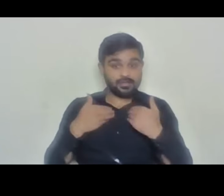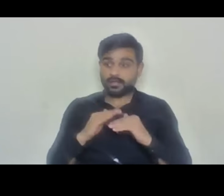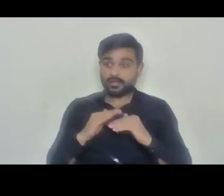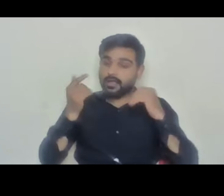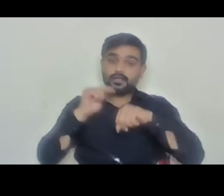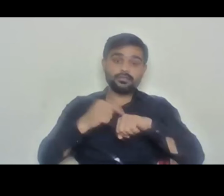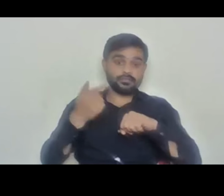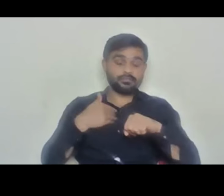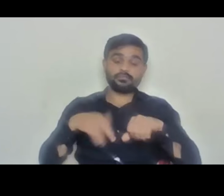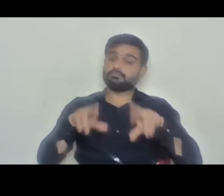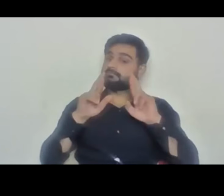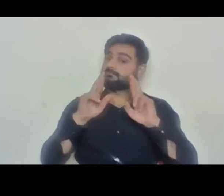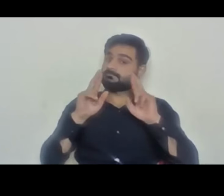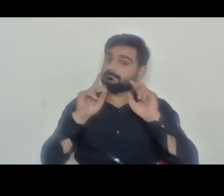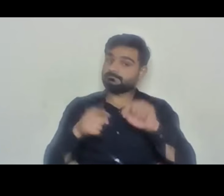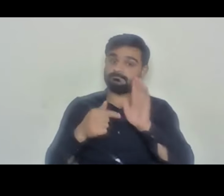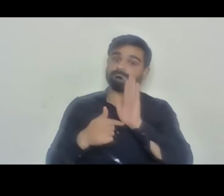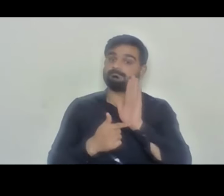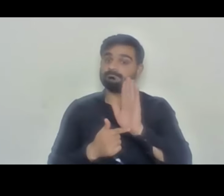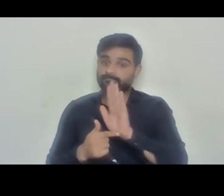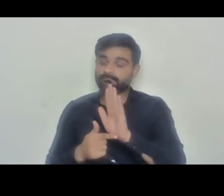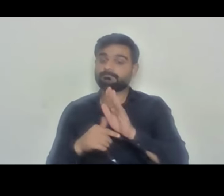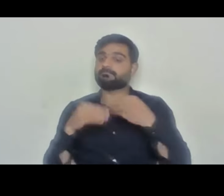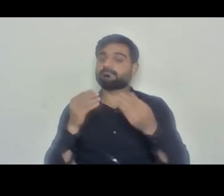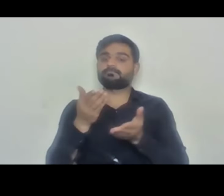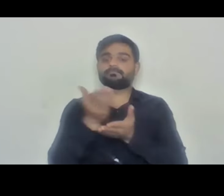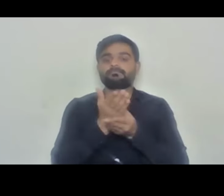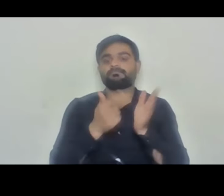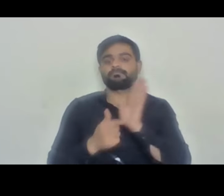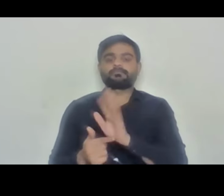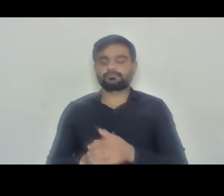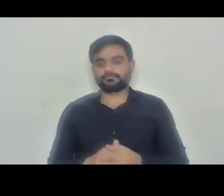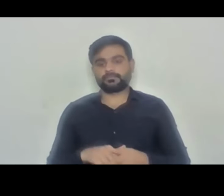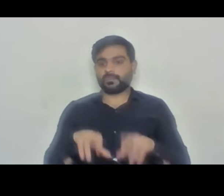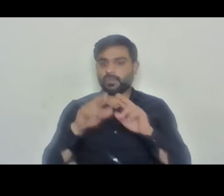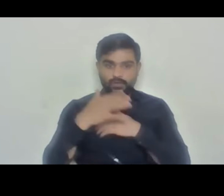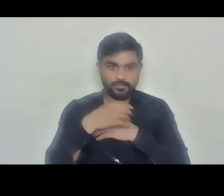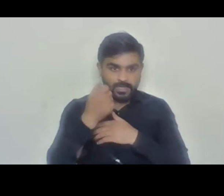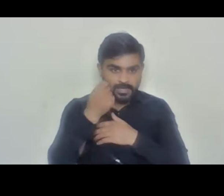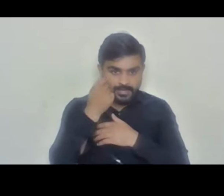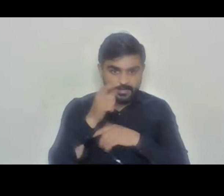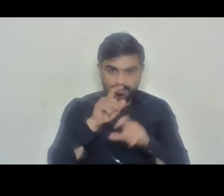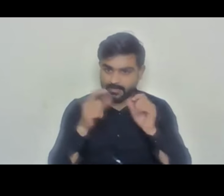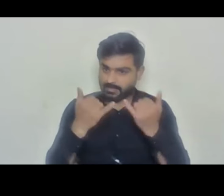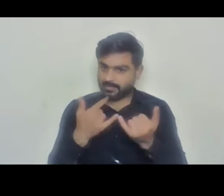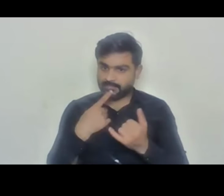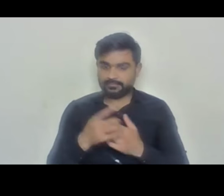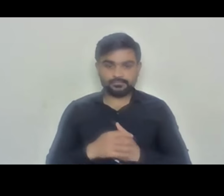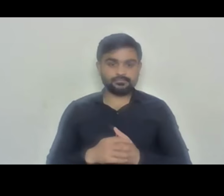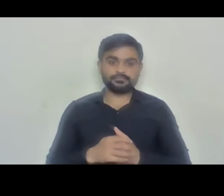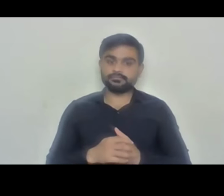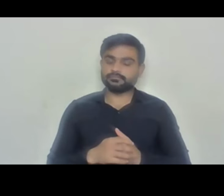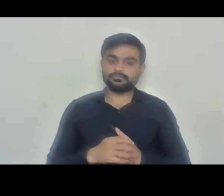chances that I would present the drug as favorable. Okay, I hope you're getting what I'm saying here.